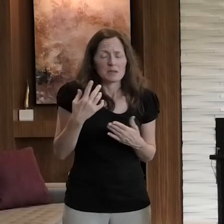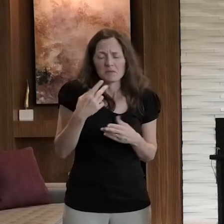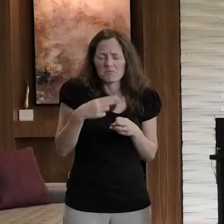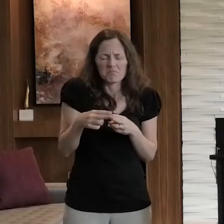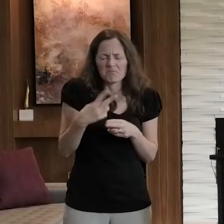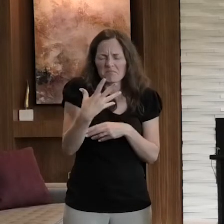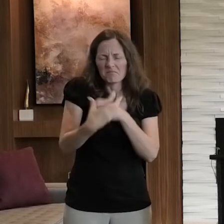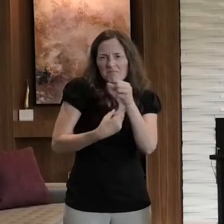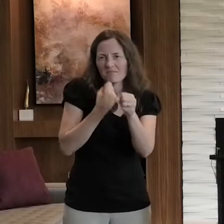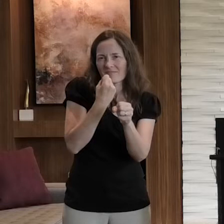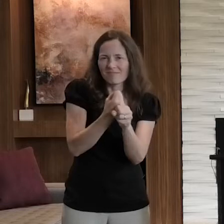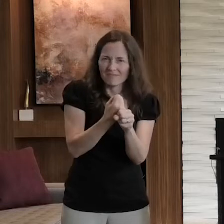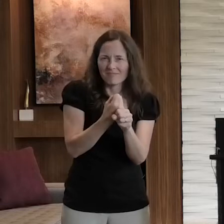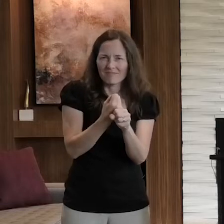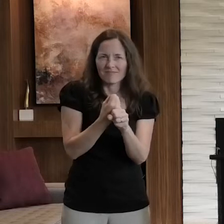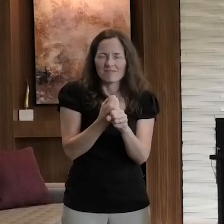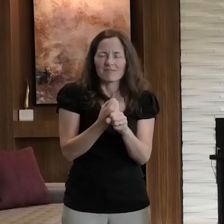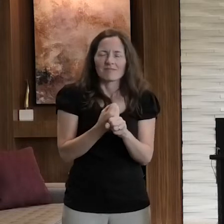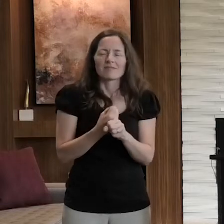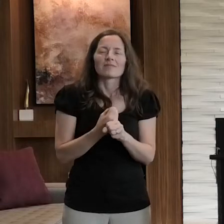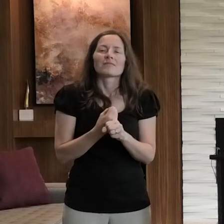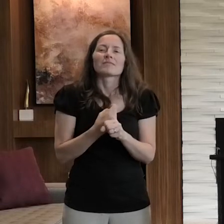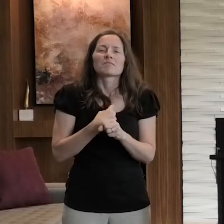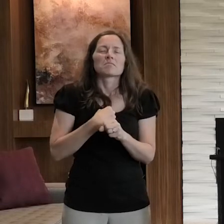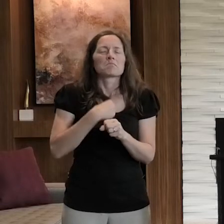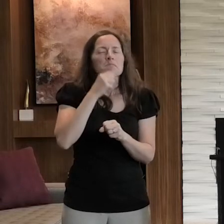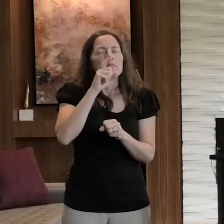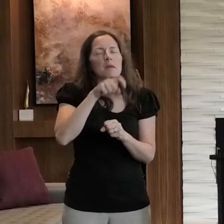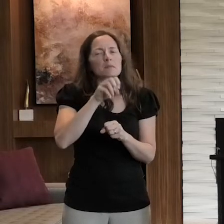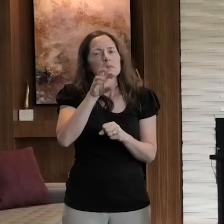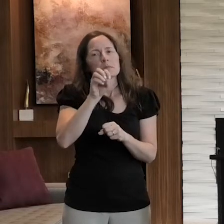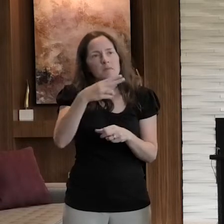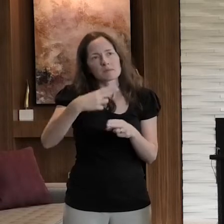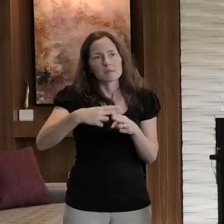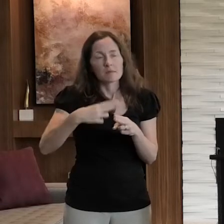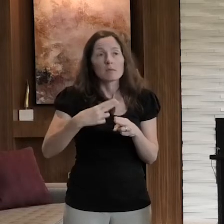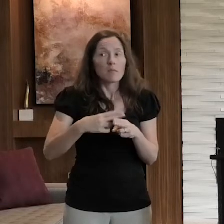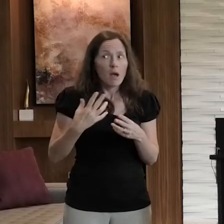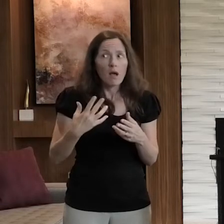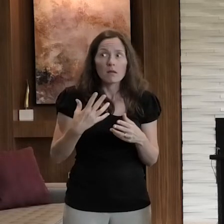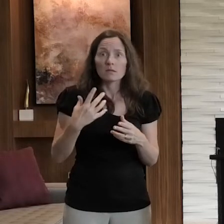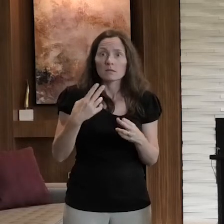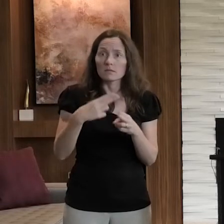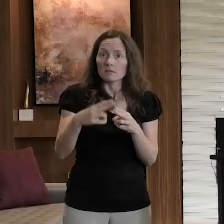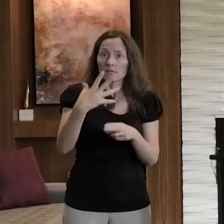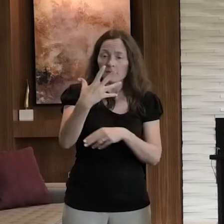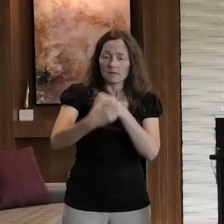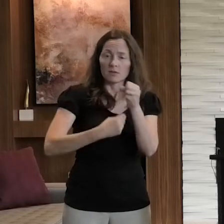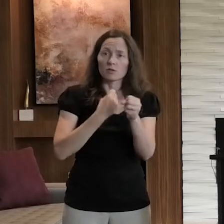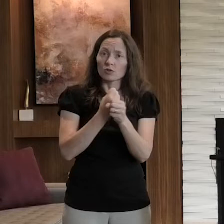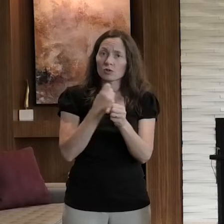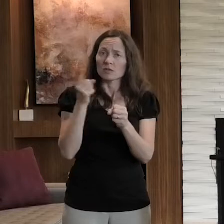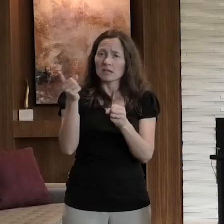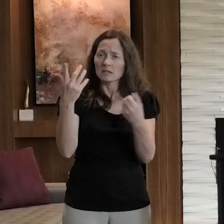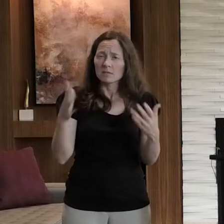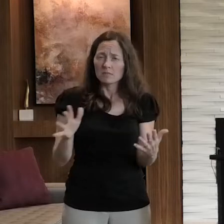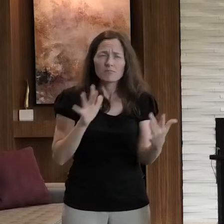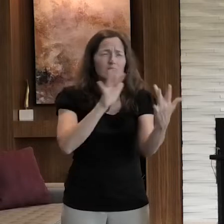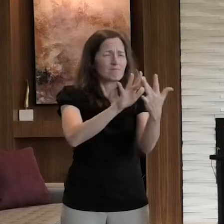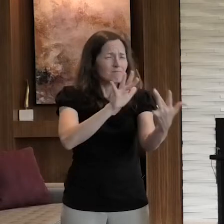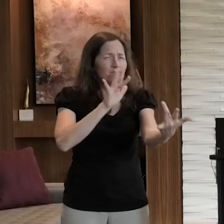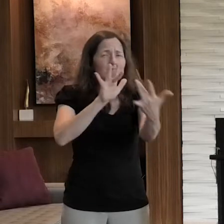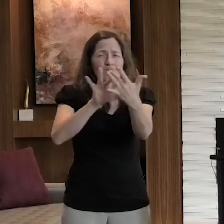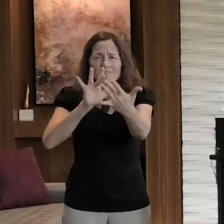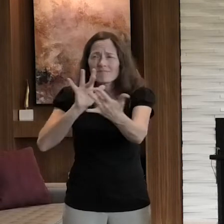years. But he's managed to reach across aisles, reach across different oppositions,